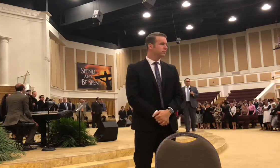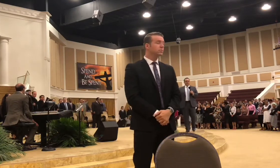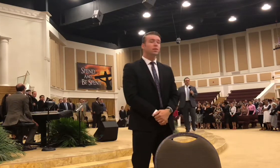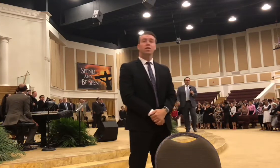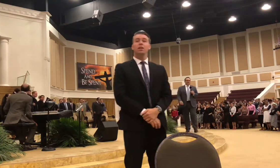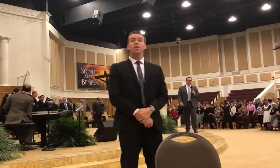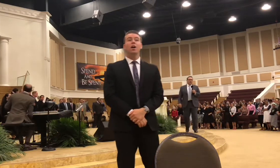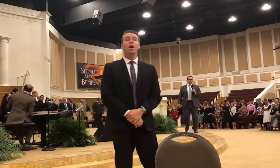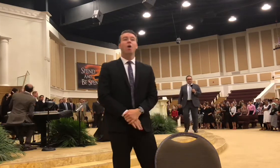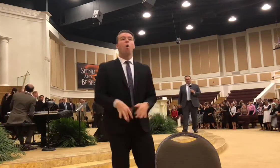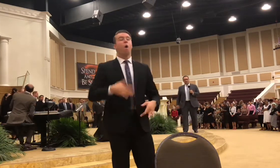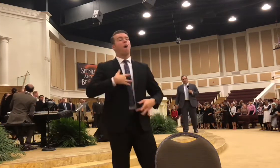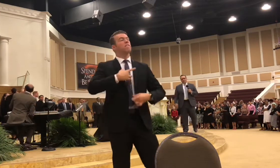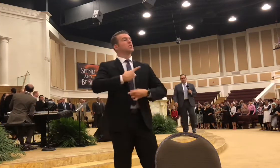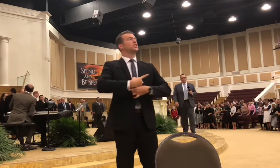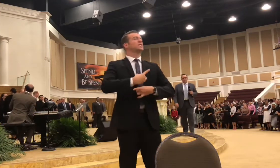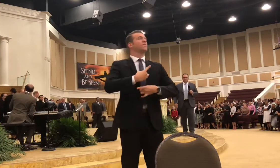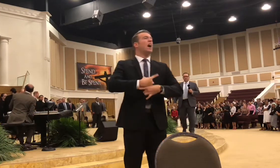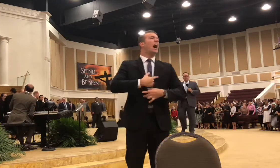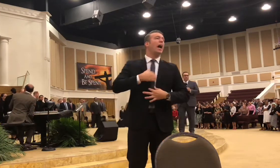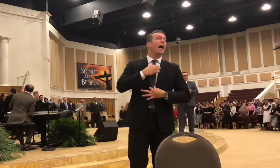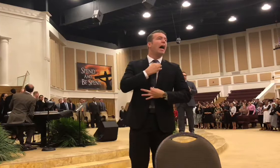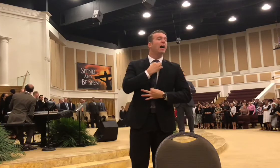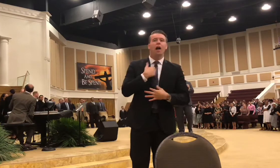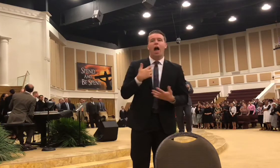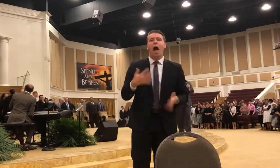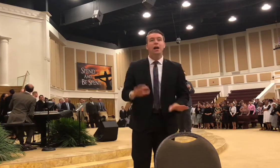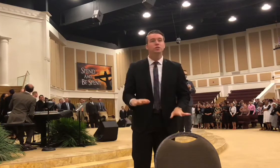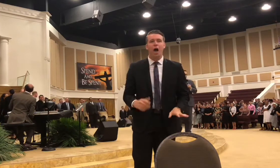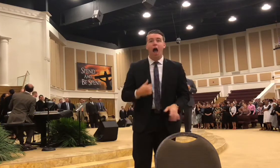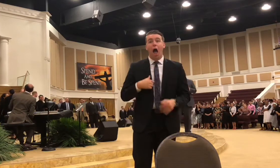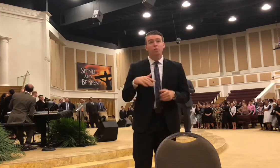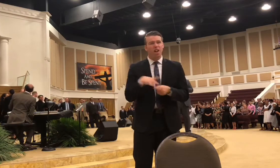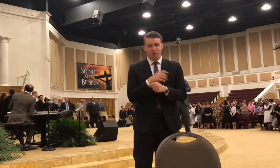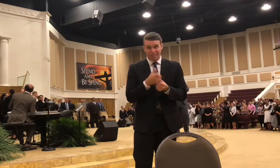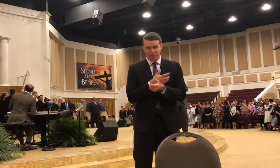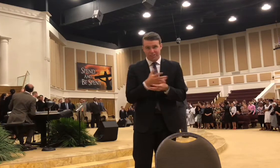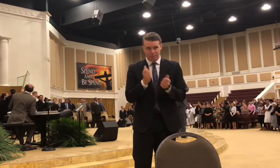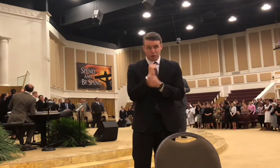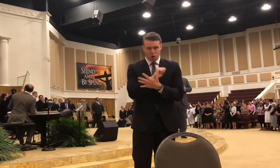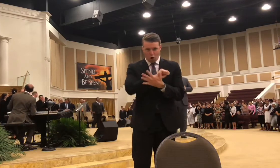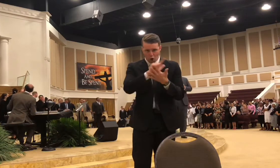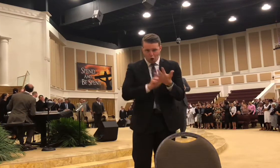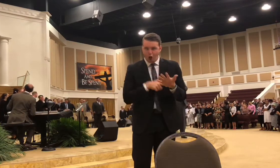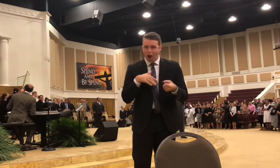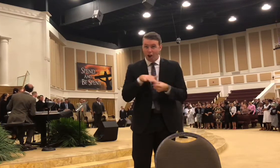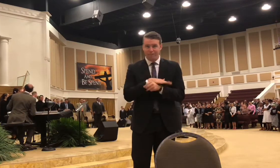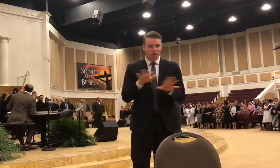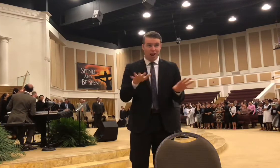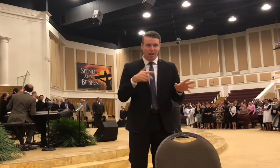Our brother justified Jose. I'm trying to cover all the bases.